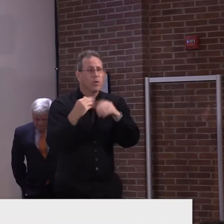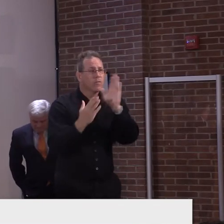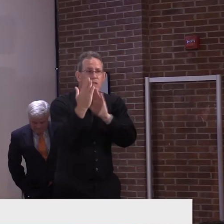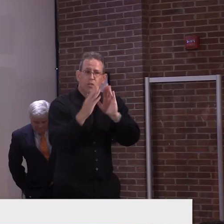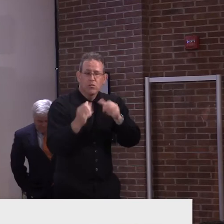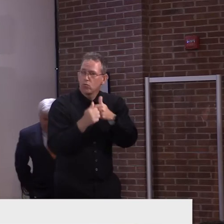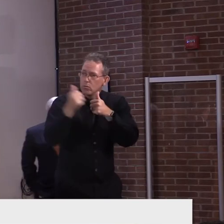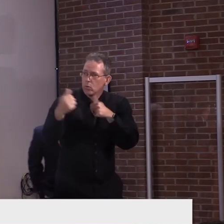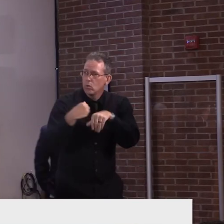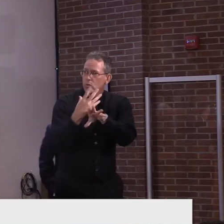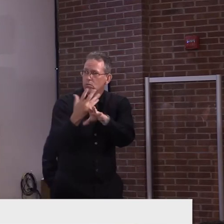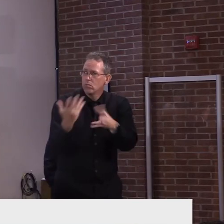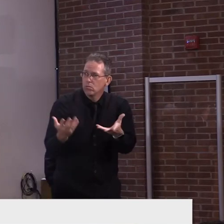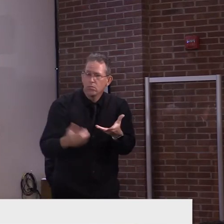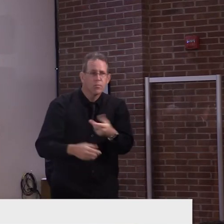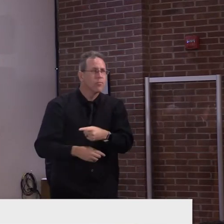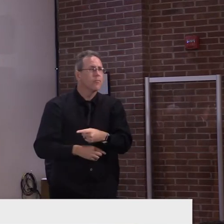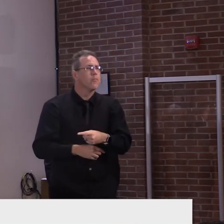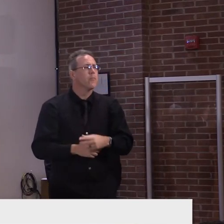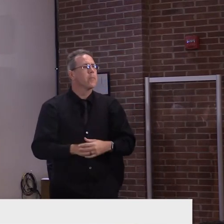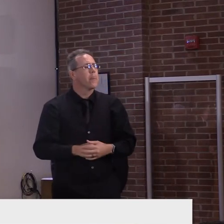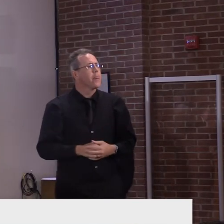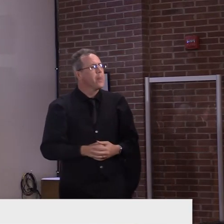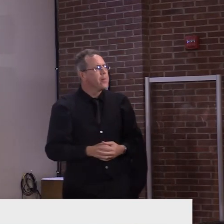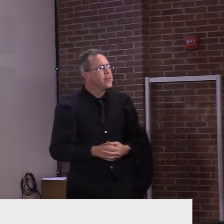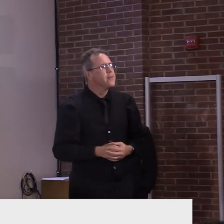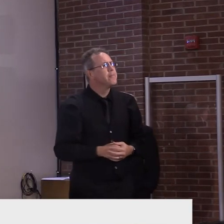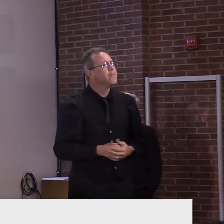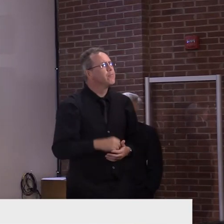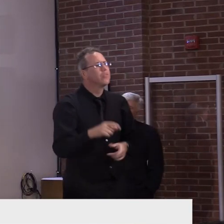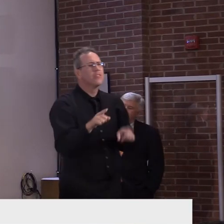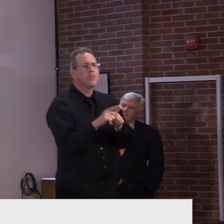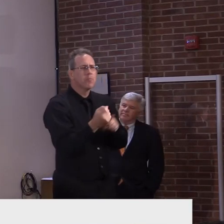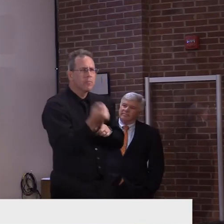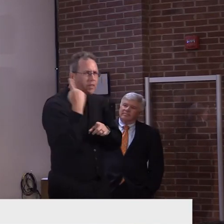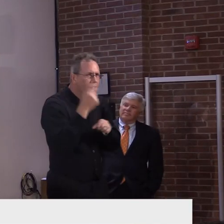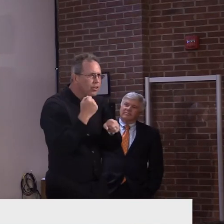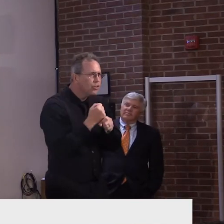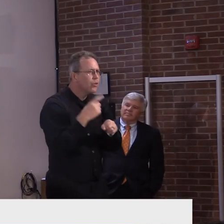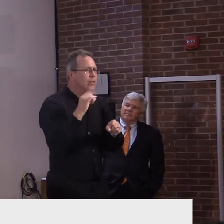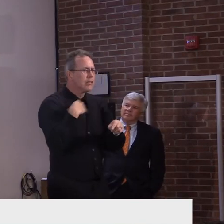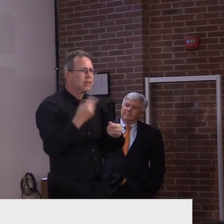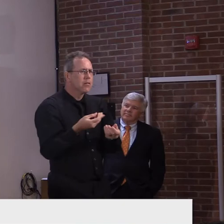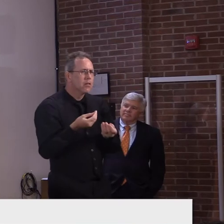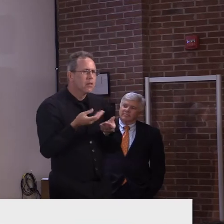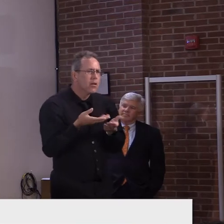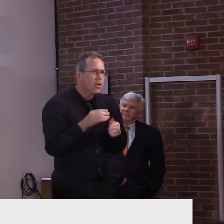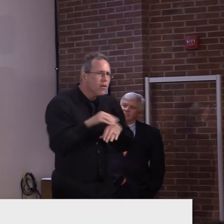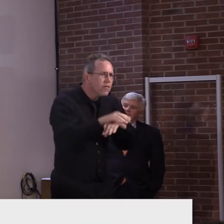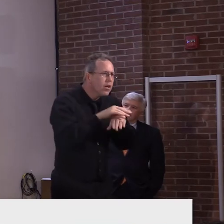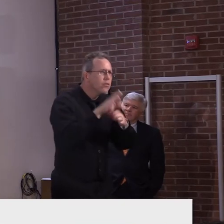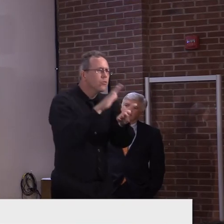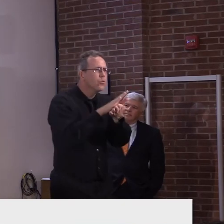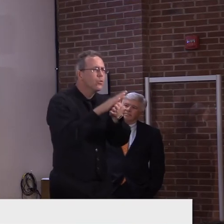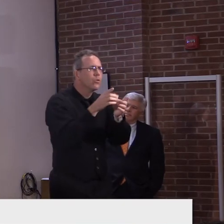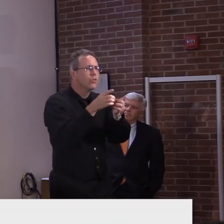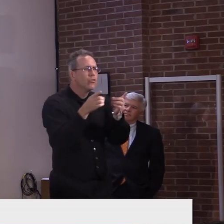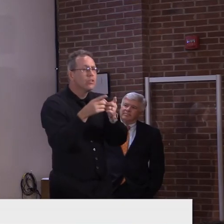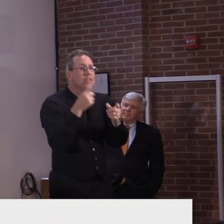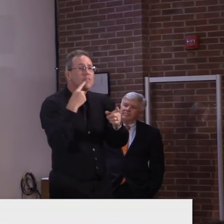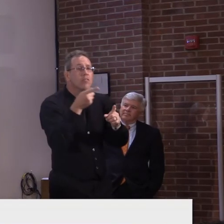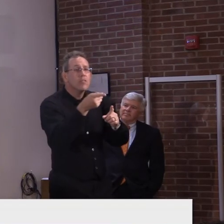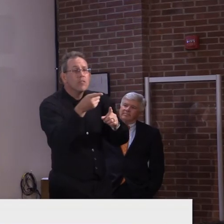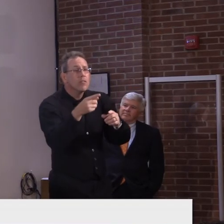is that they should strongly follow the recommendations from the contact tracers who will assess the risk. And that doesn't always lead to, I would be